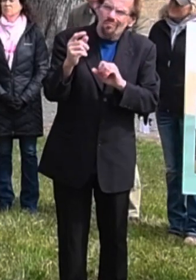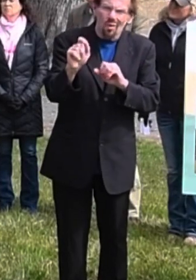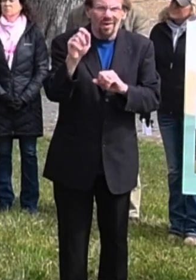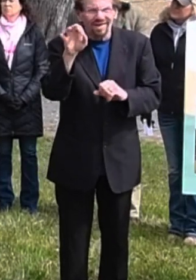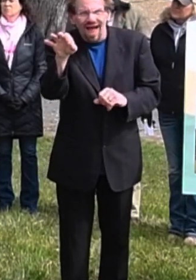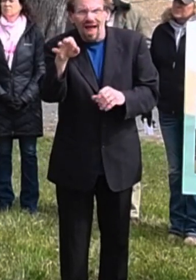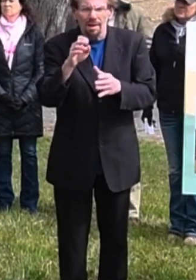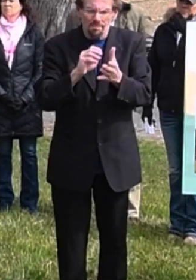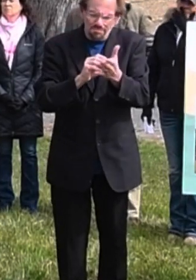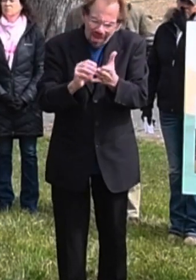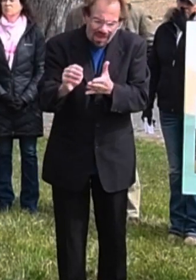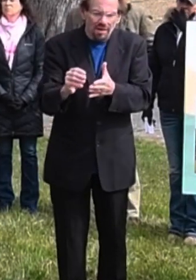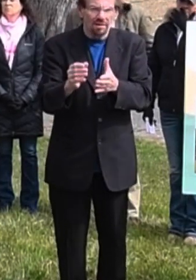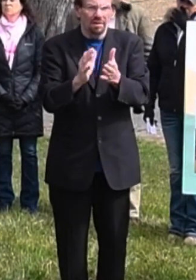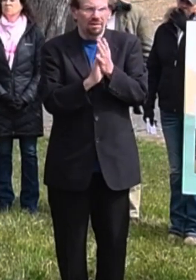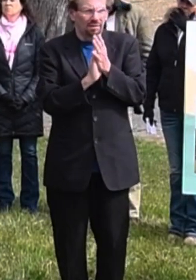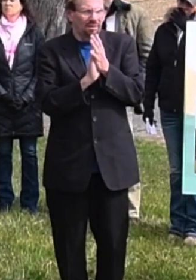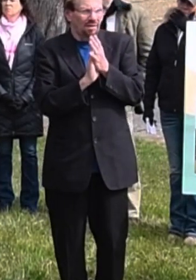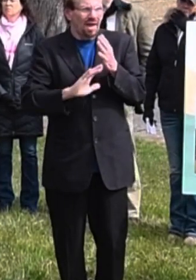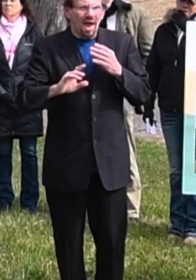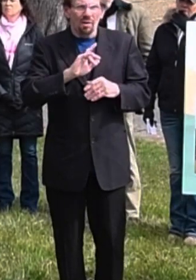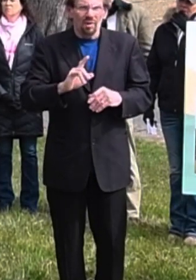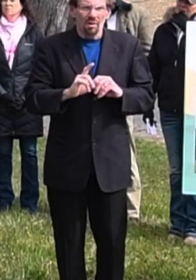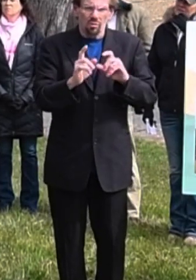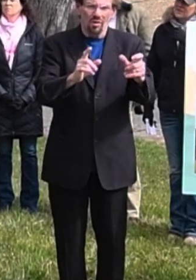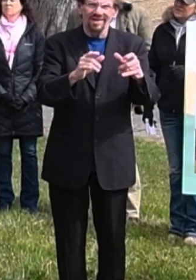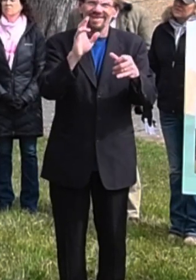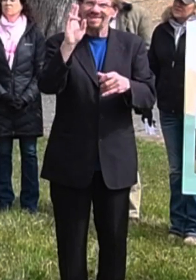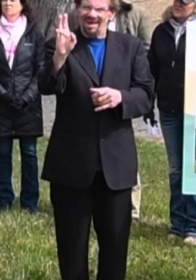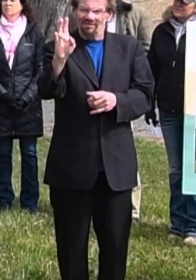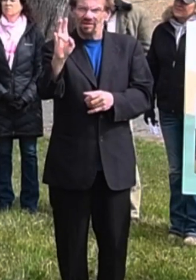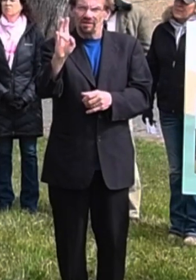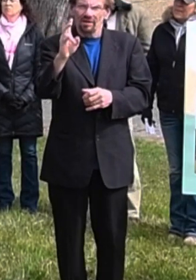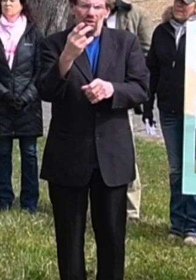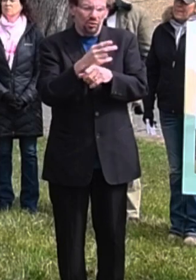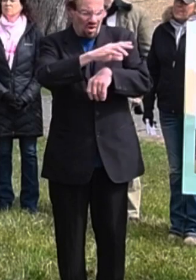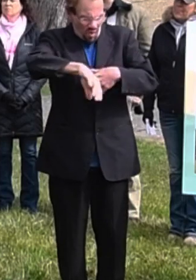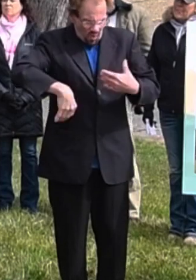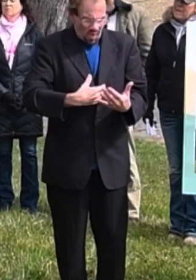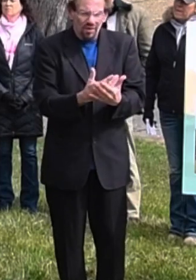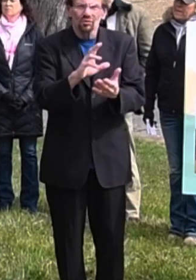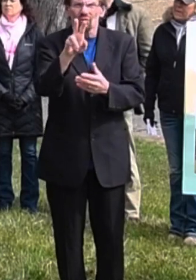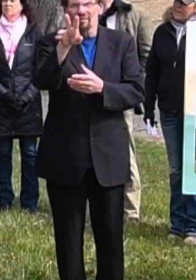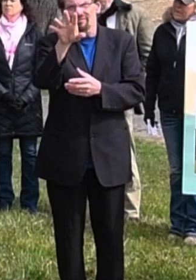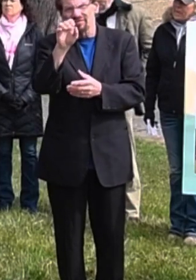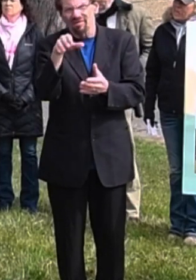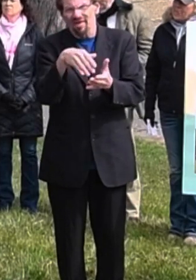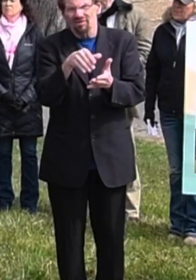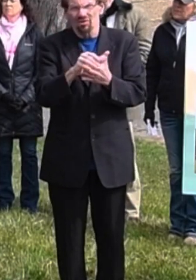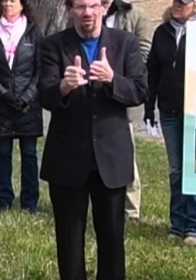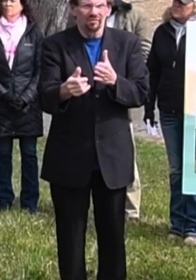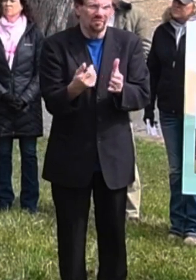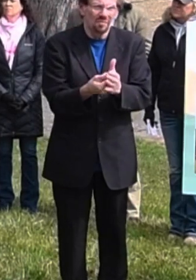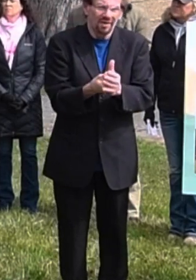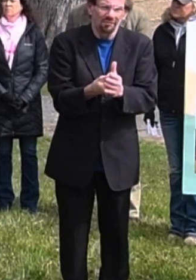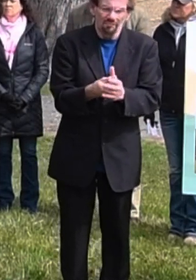in requests and awarded 7 applicants using all $250,000 of the funding. The